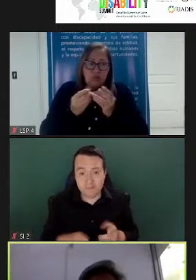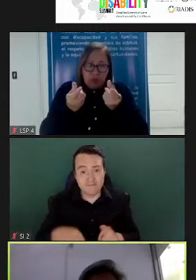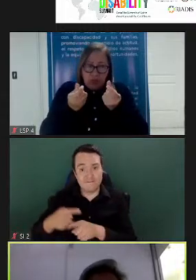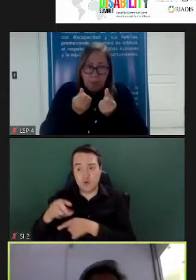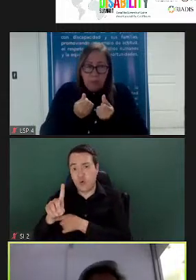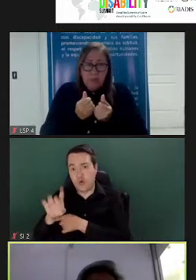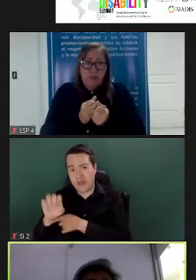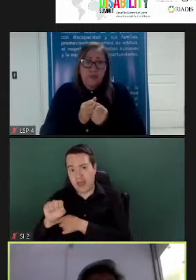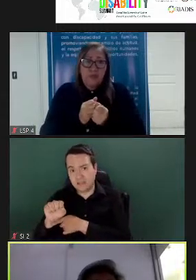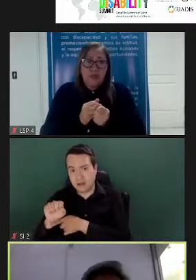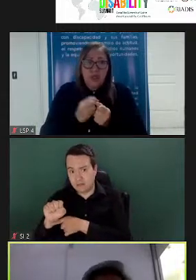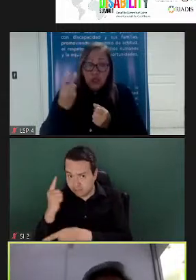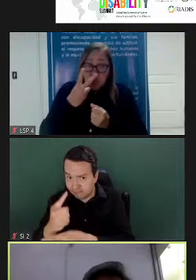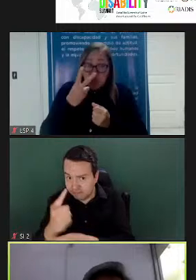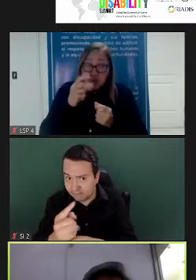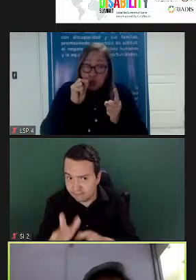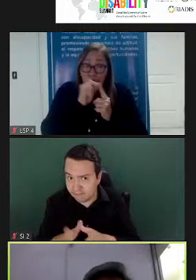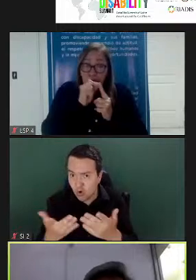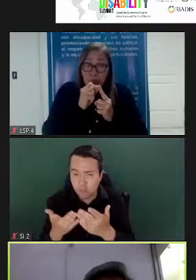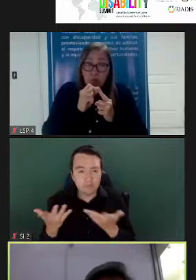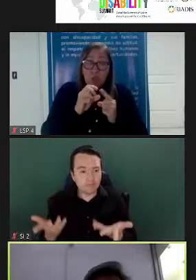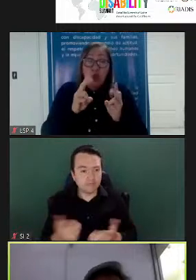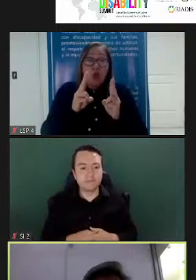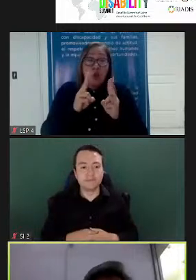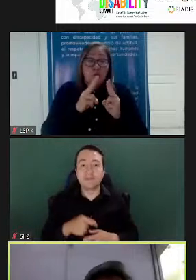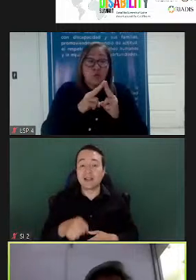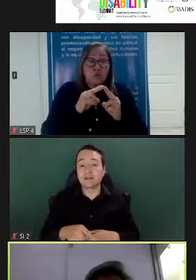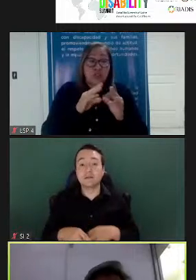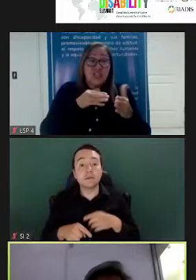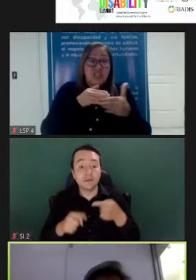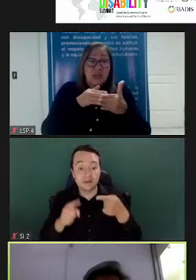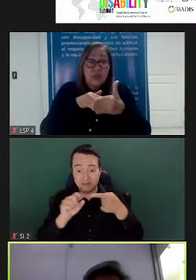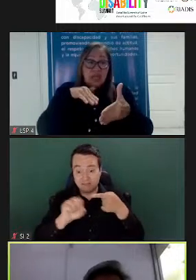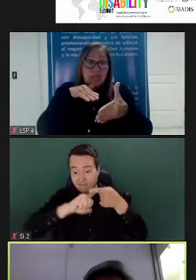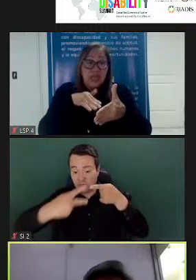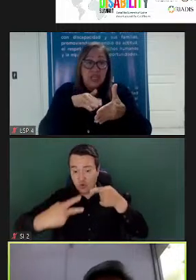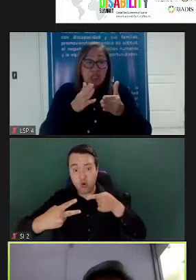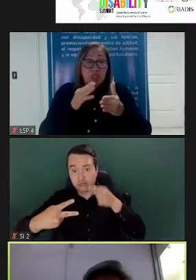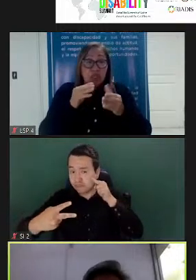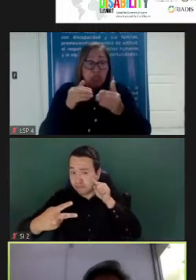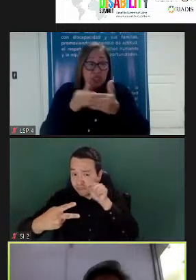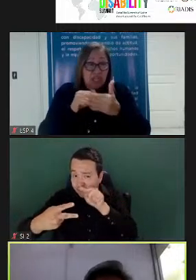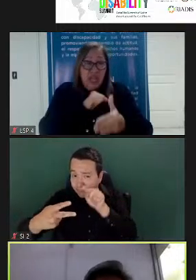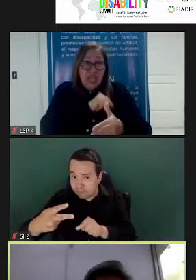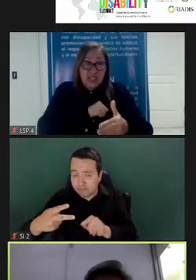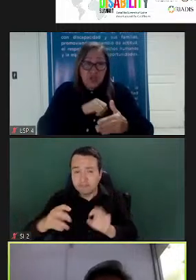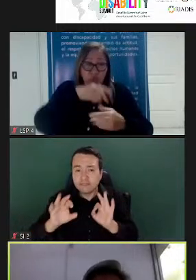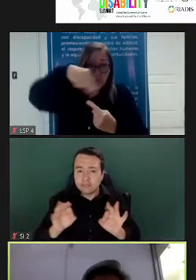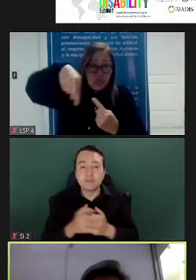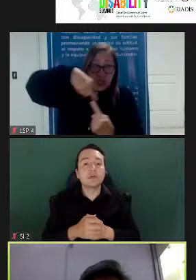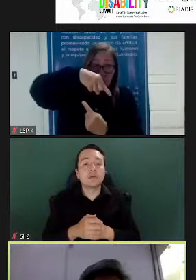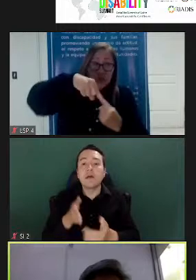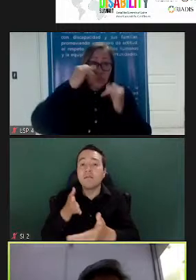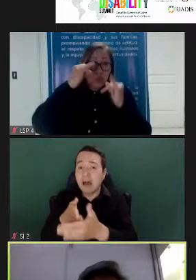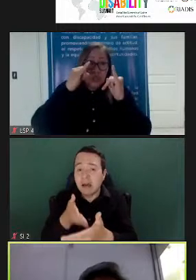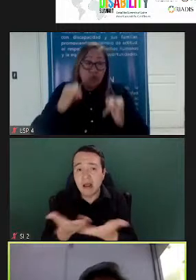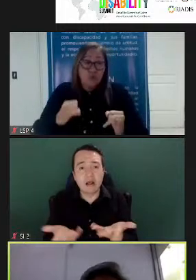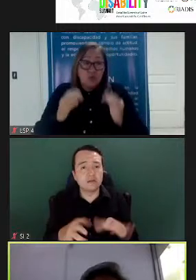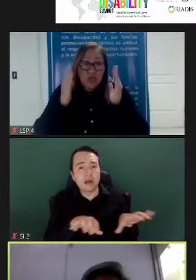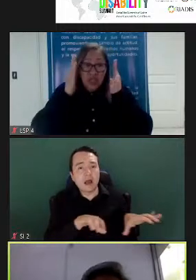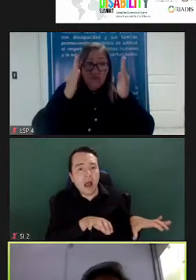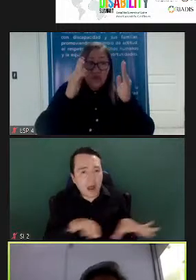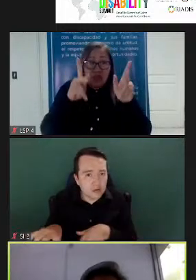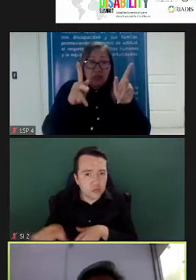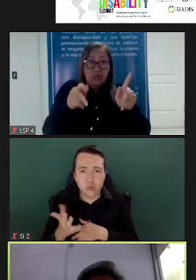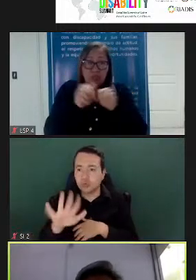sdgs there are two specific objectives of this research first getting to know the attitude